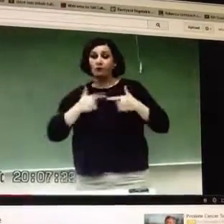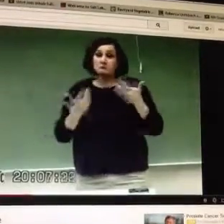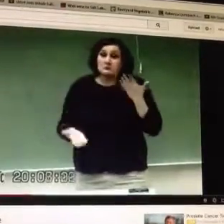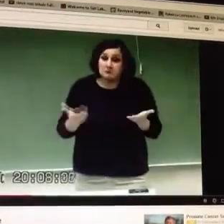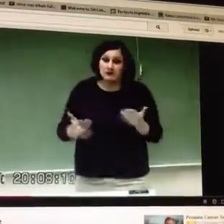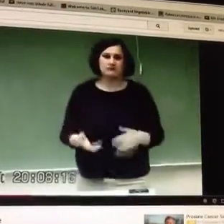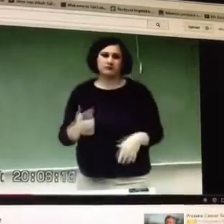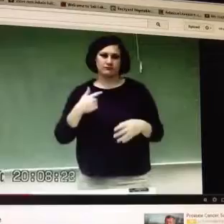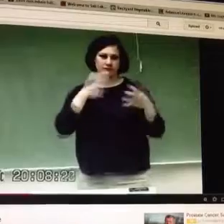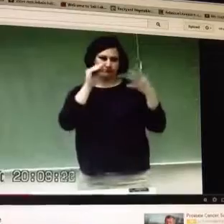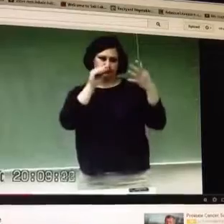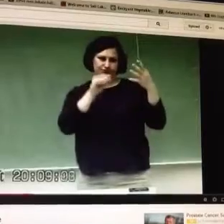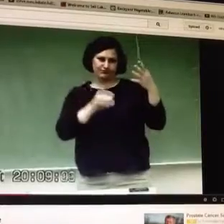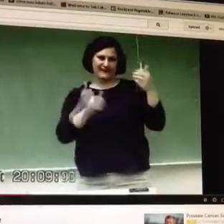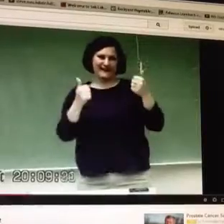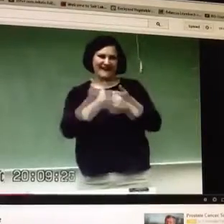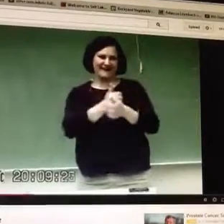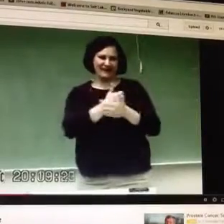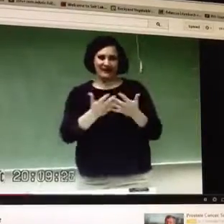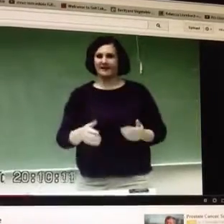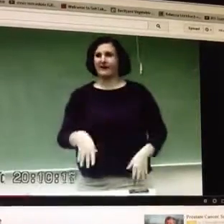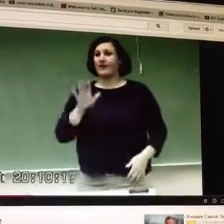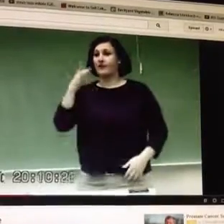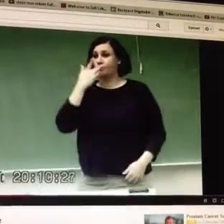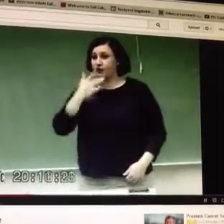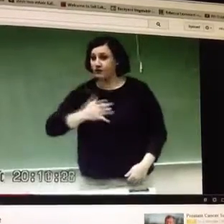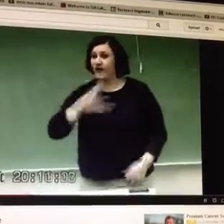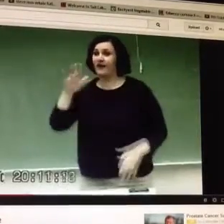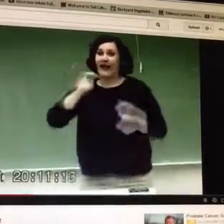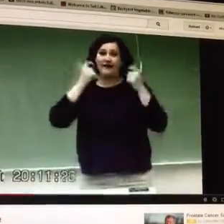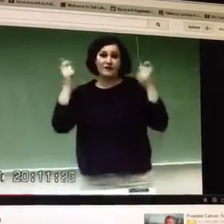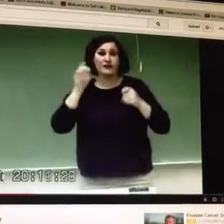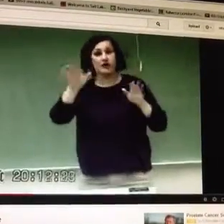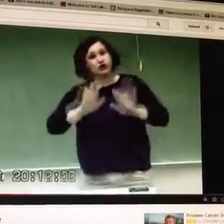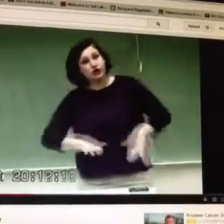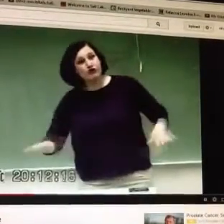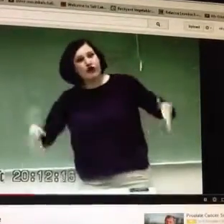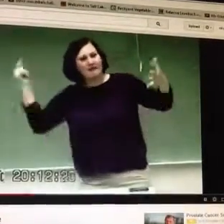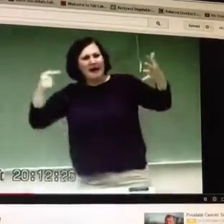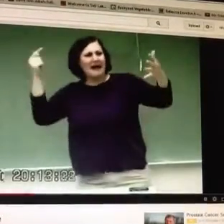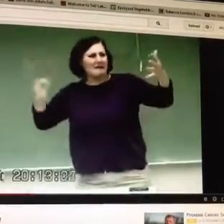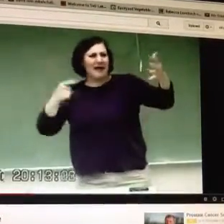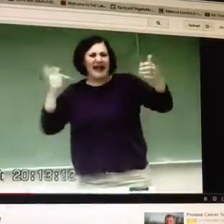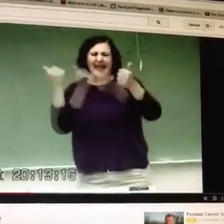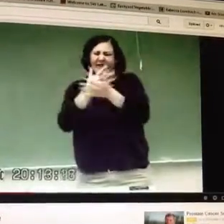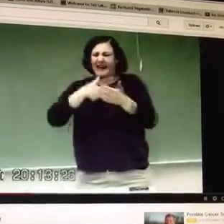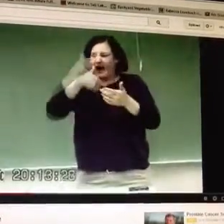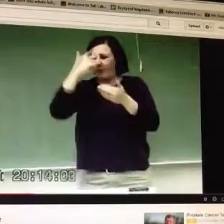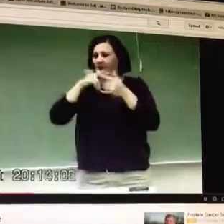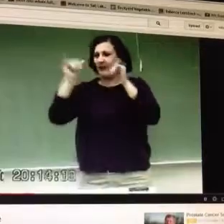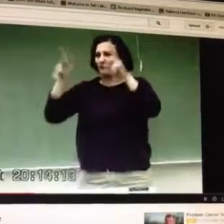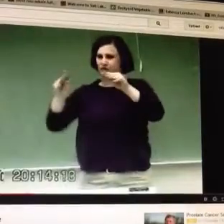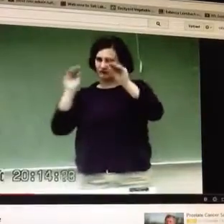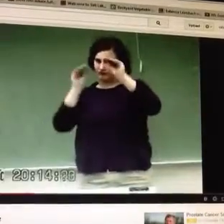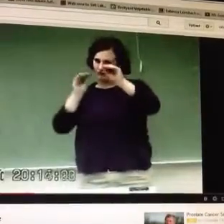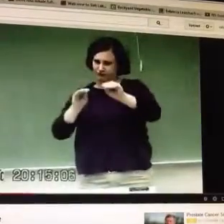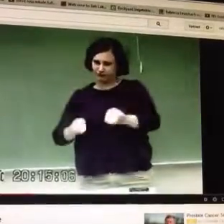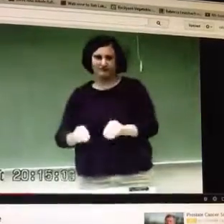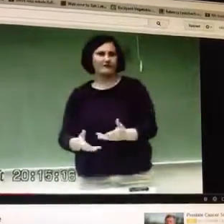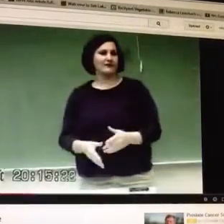numbers, address maybe, everything. Birthdays, anniversaries, how many children. You can put everything in there.